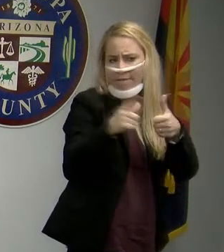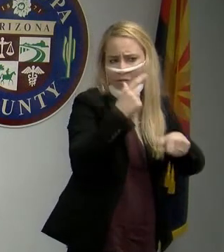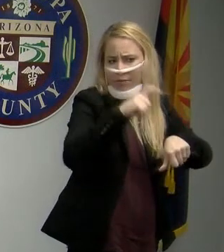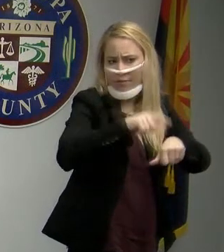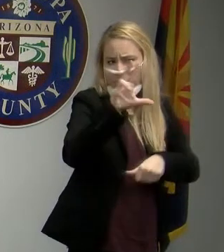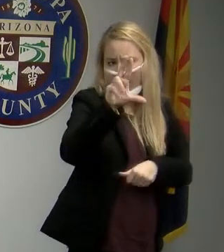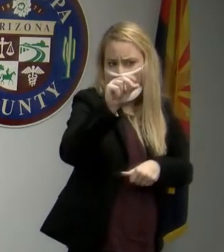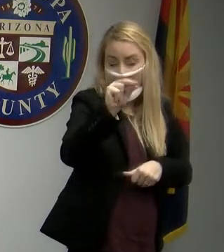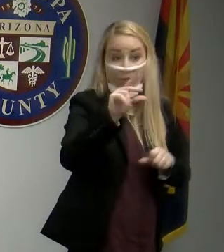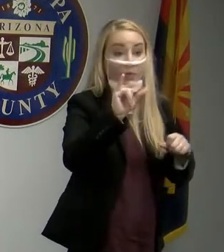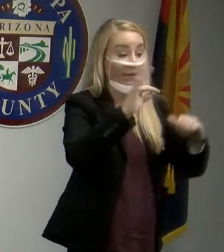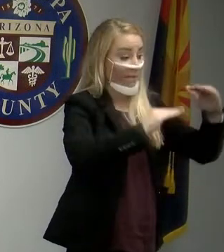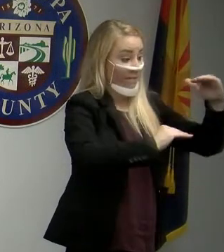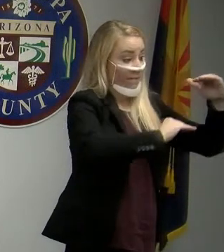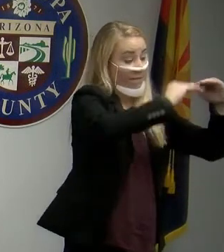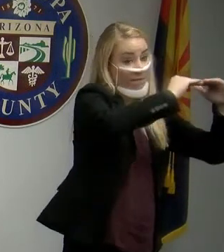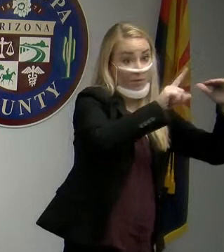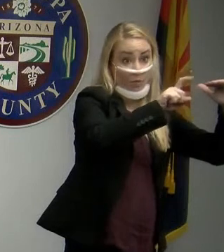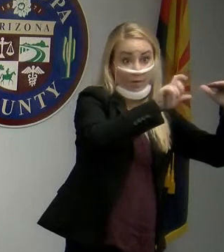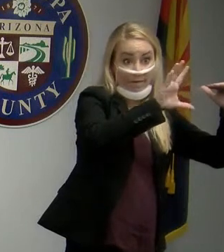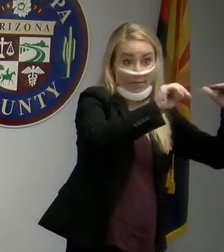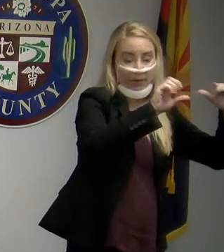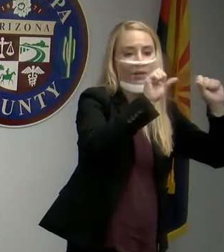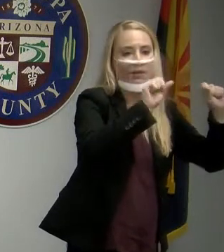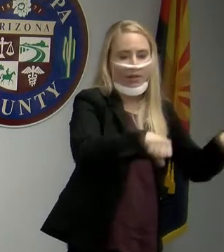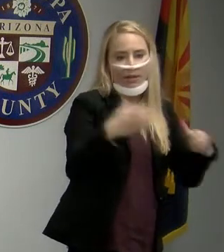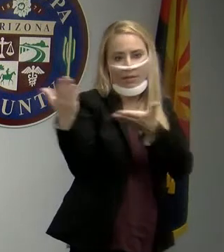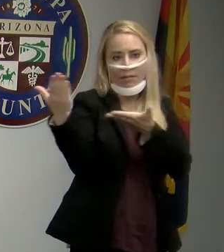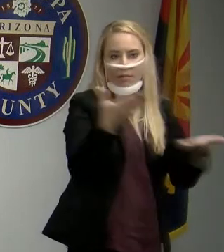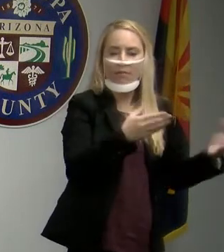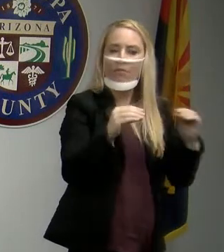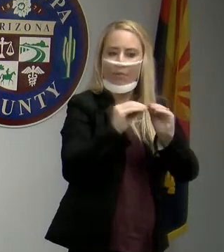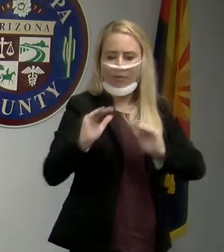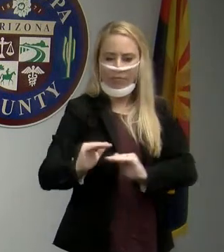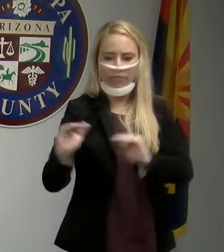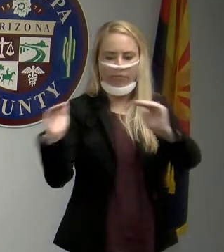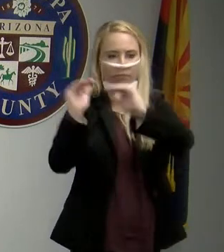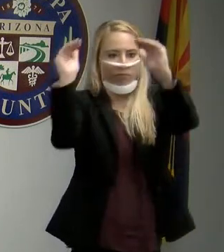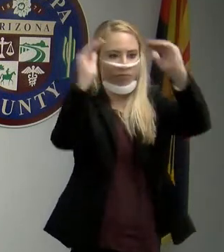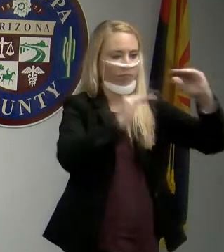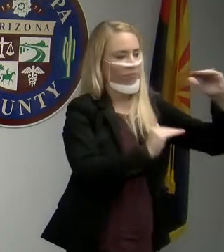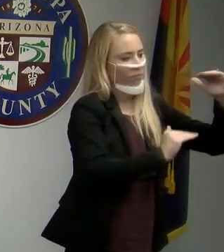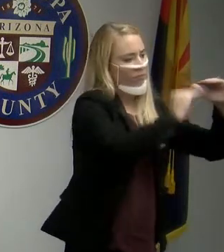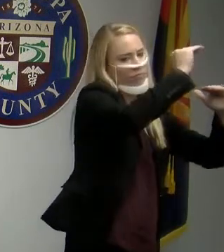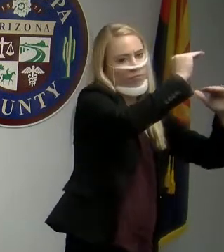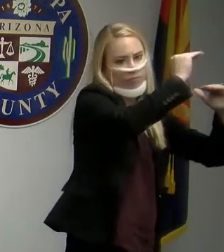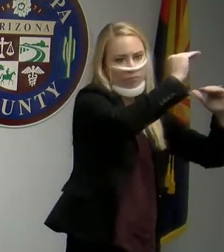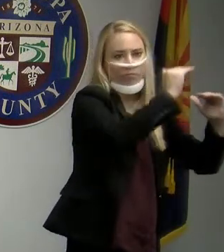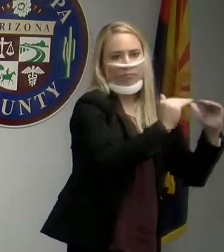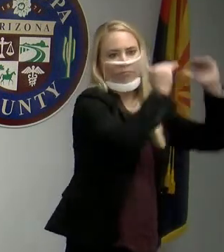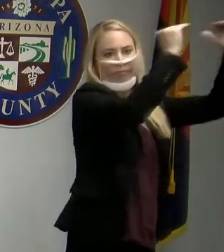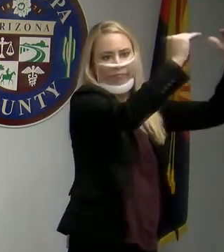extend that capacity from 150 up to 209 bodies in our coolers that are on